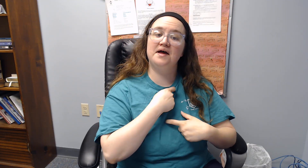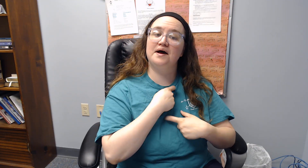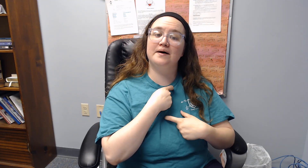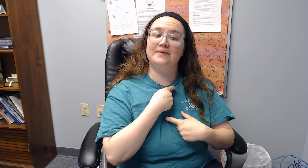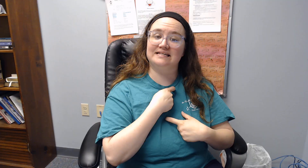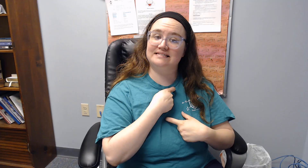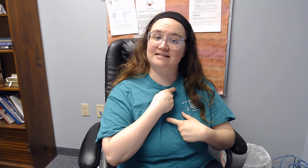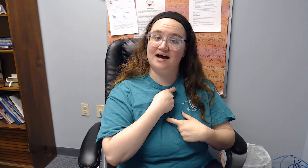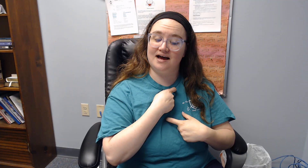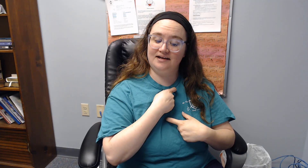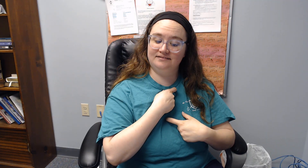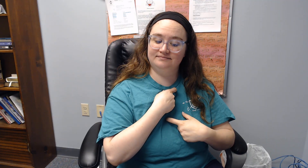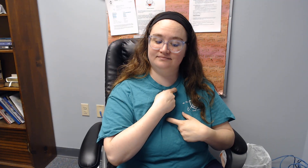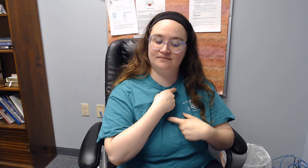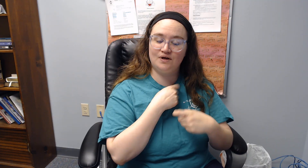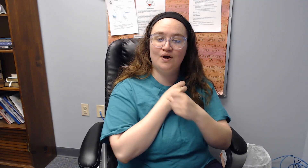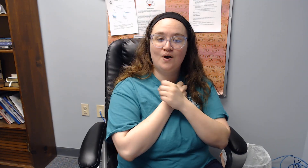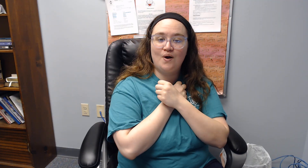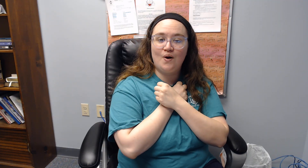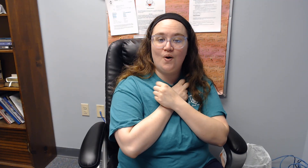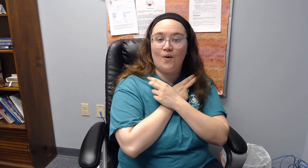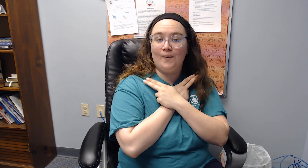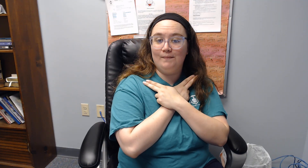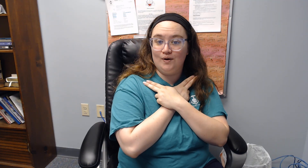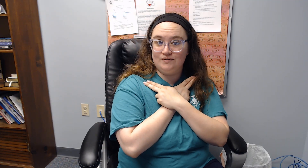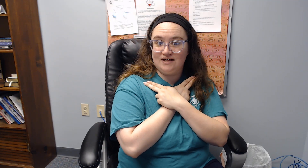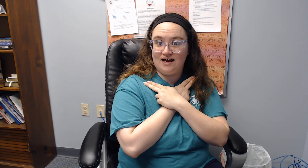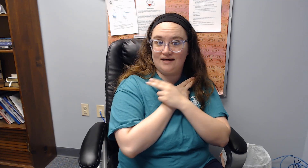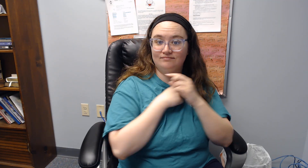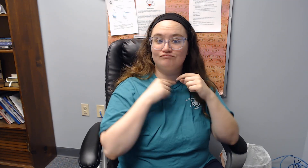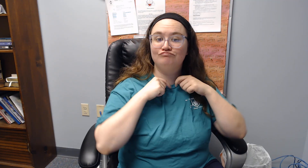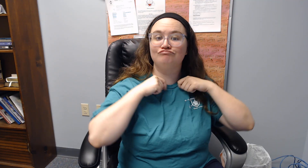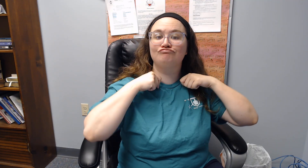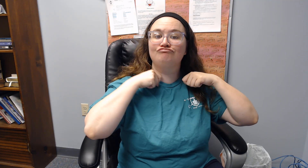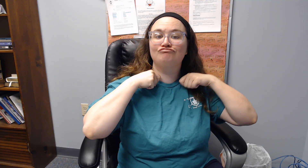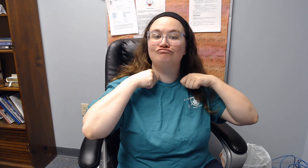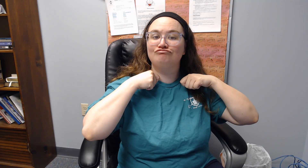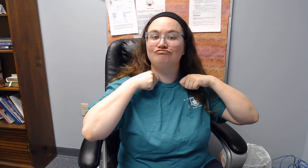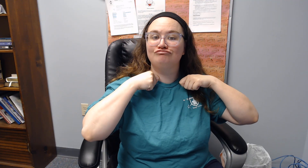A man's tie or a bow tie.